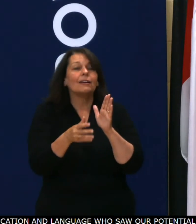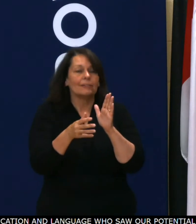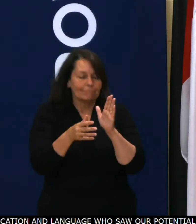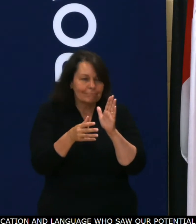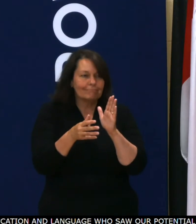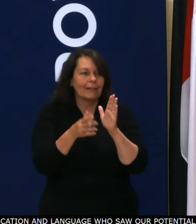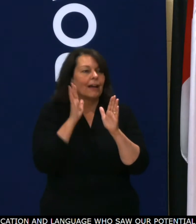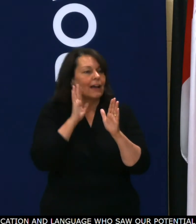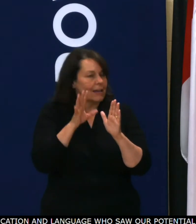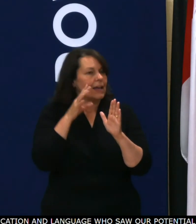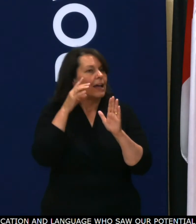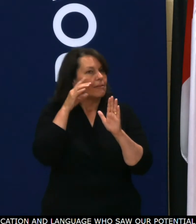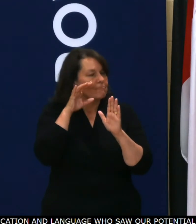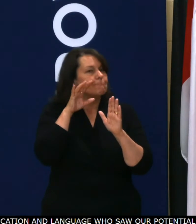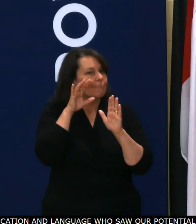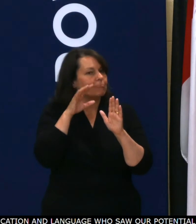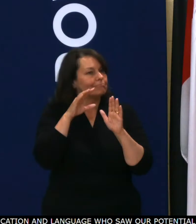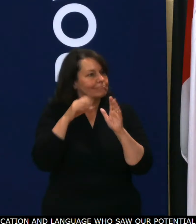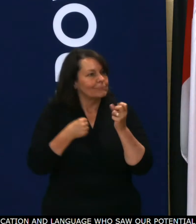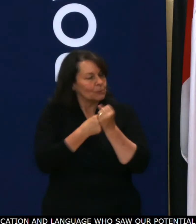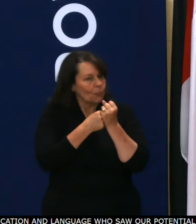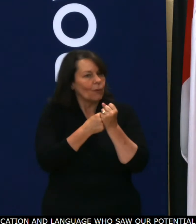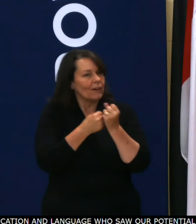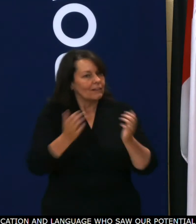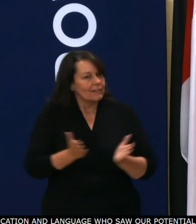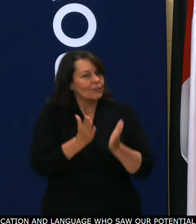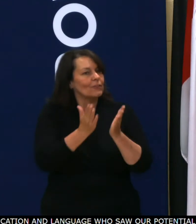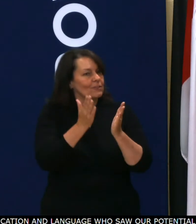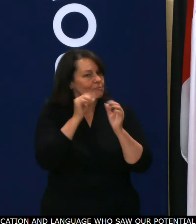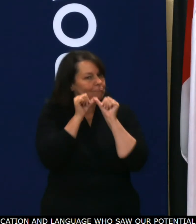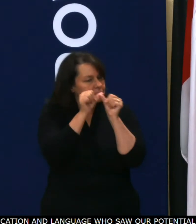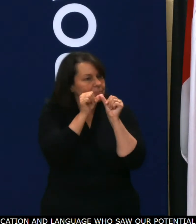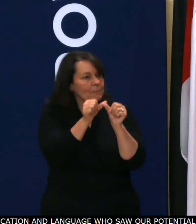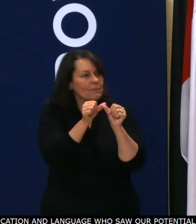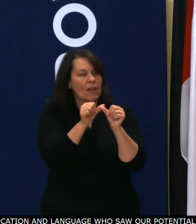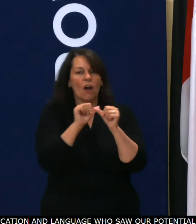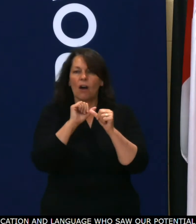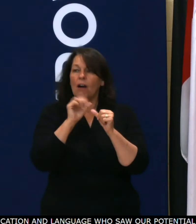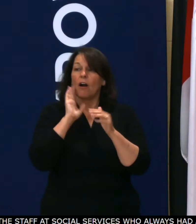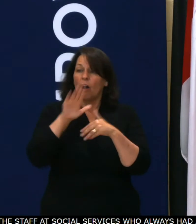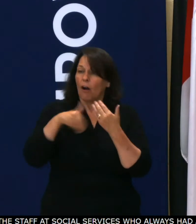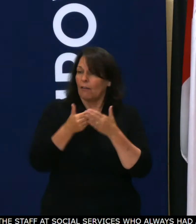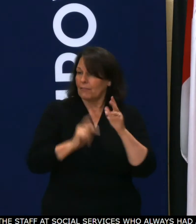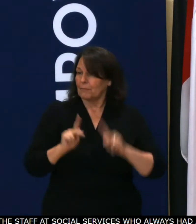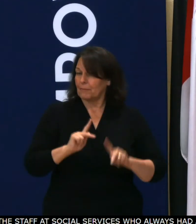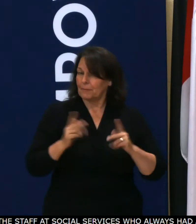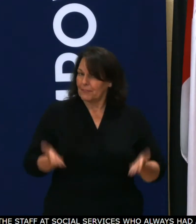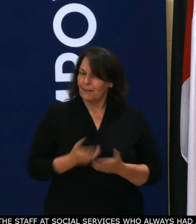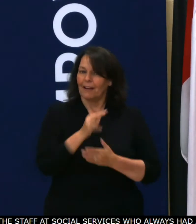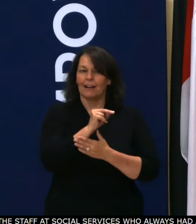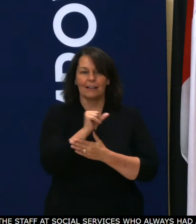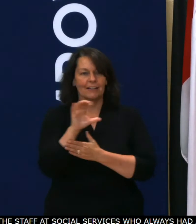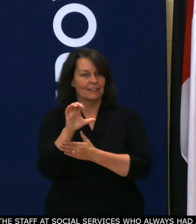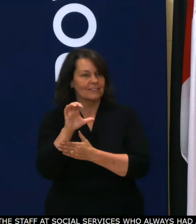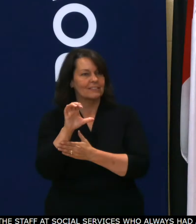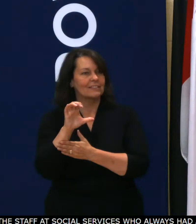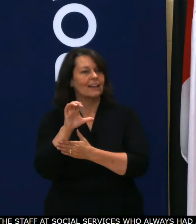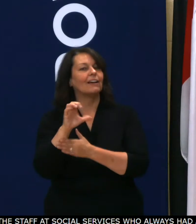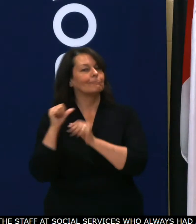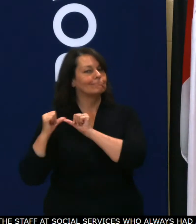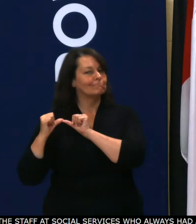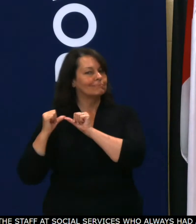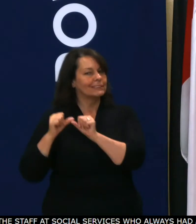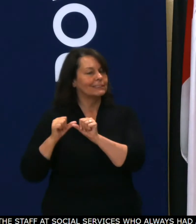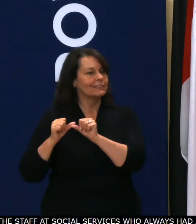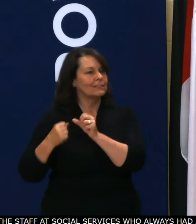why we started. Every single person at NSCC played a role in our journey. With this, we